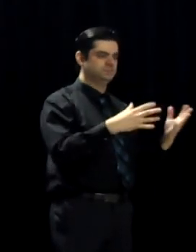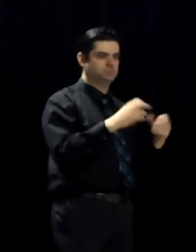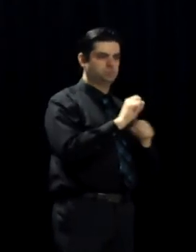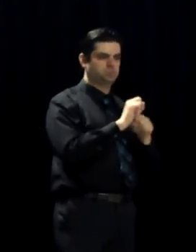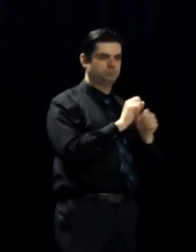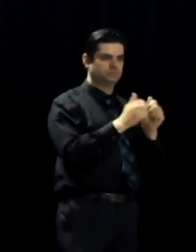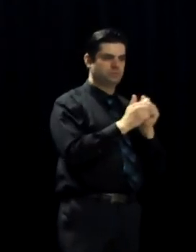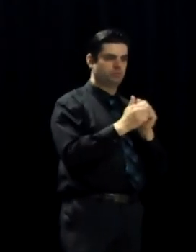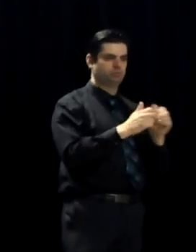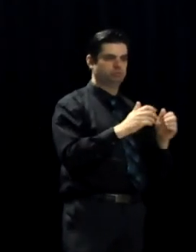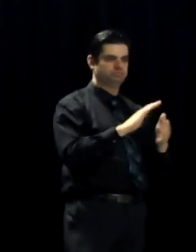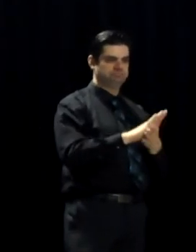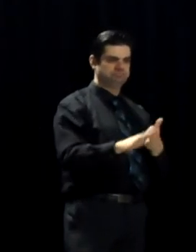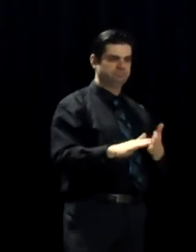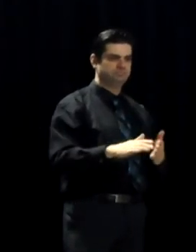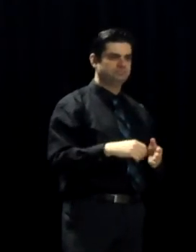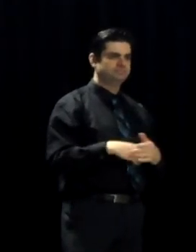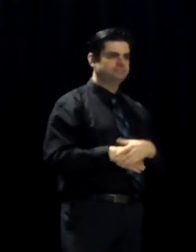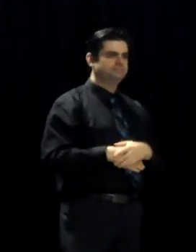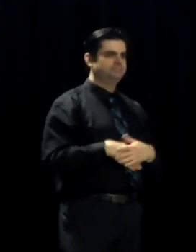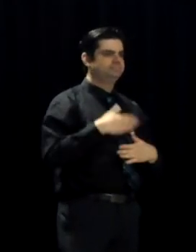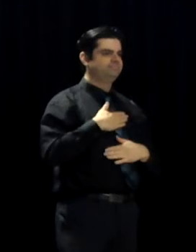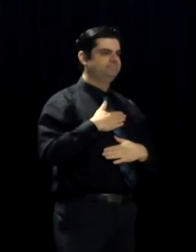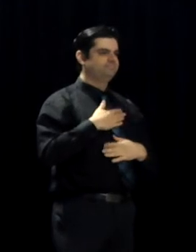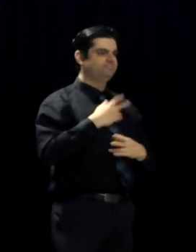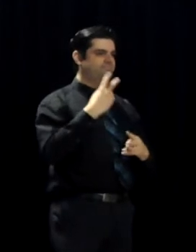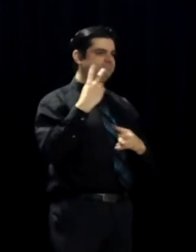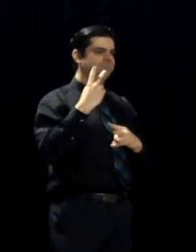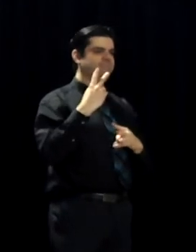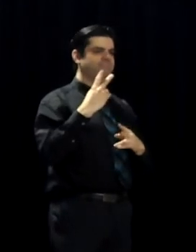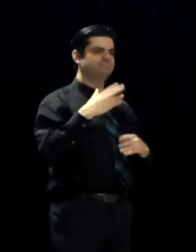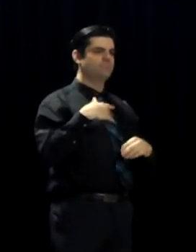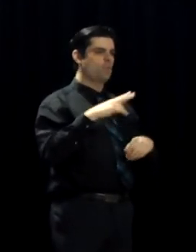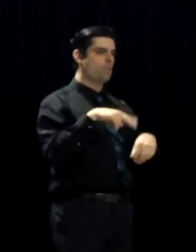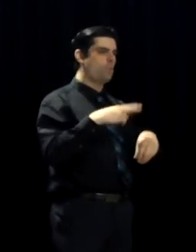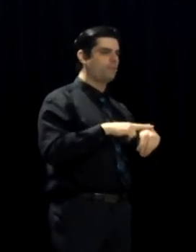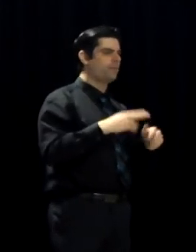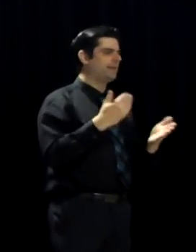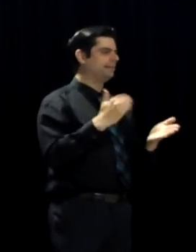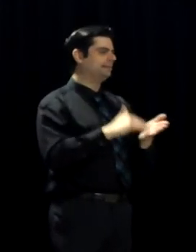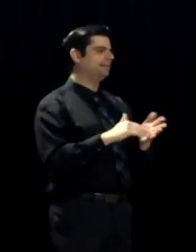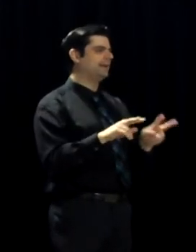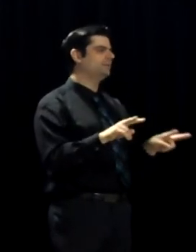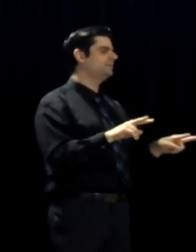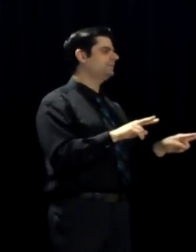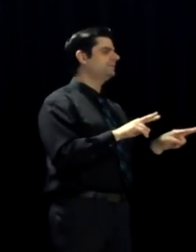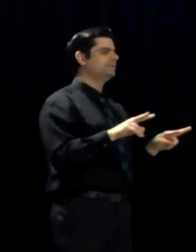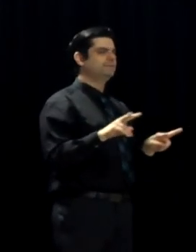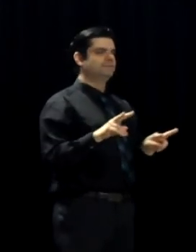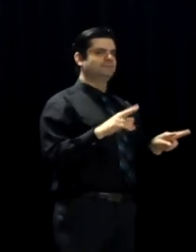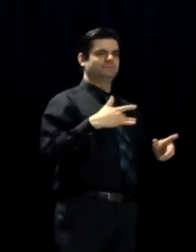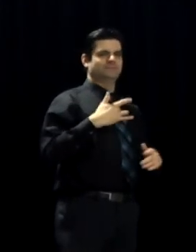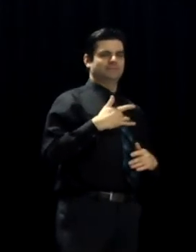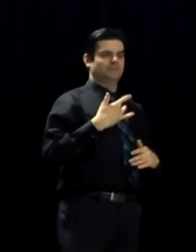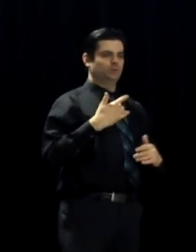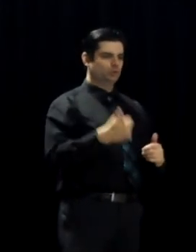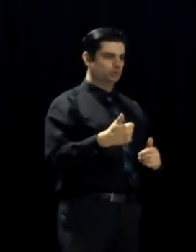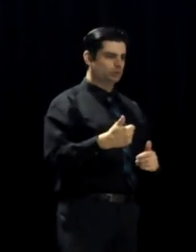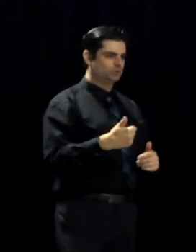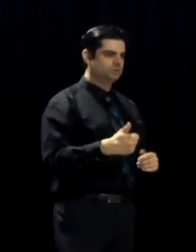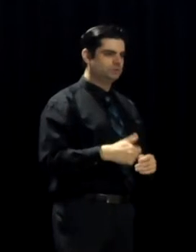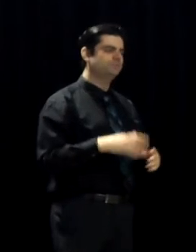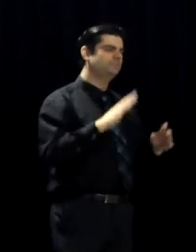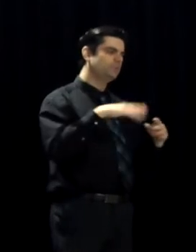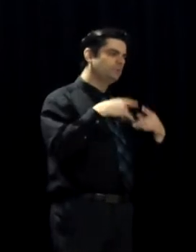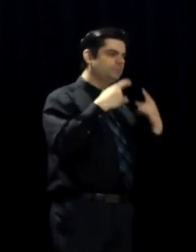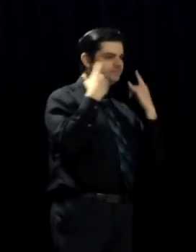to kind of feeling normal a little bit, even though you're wearing masks when you're within people